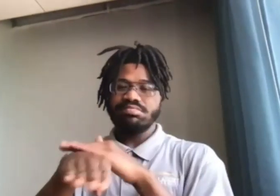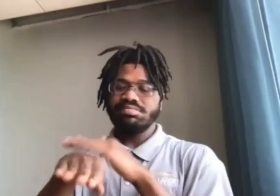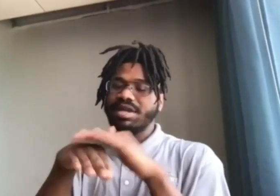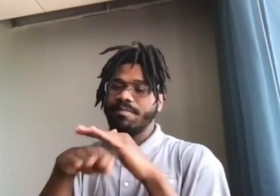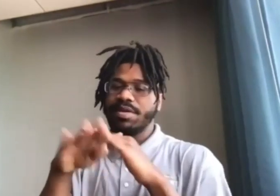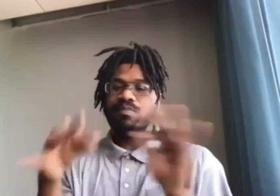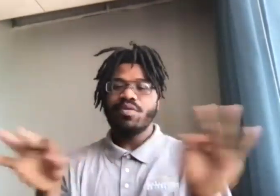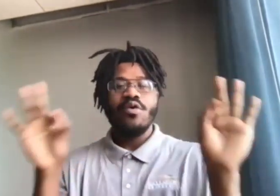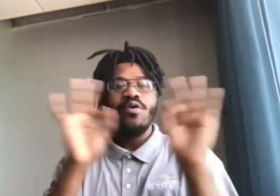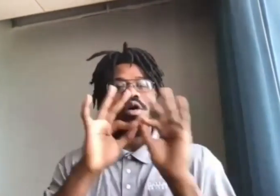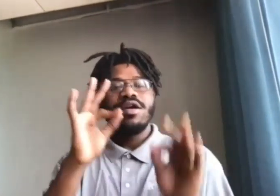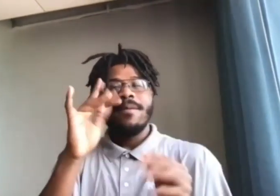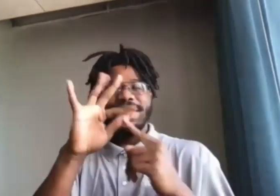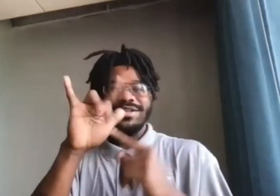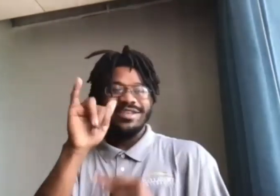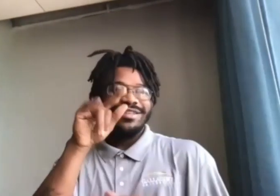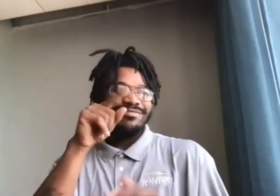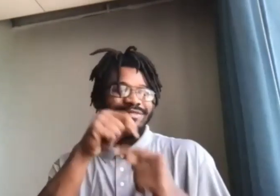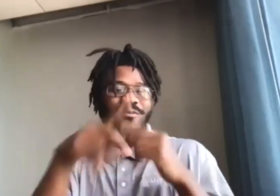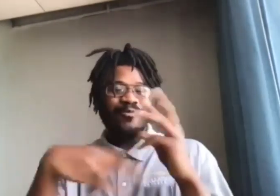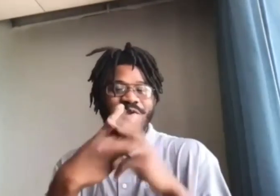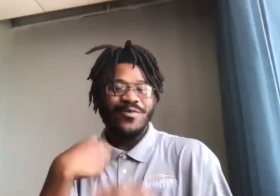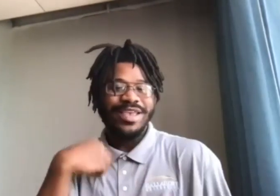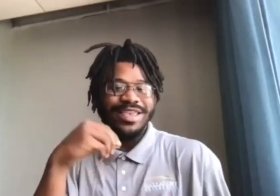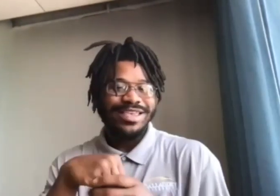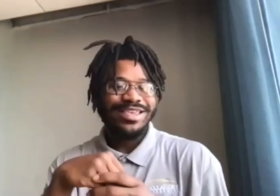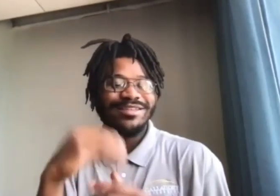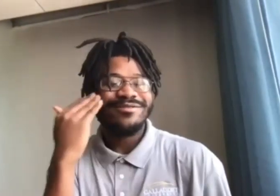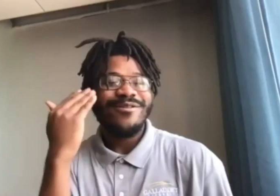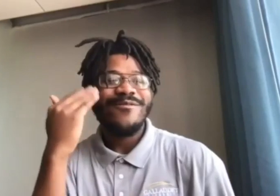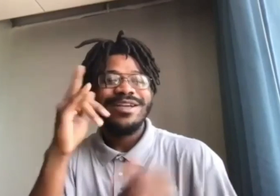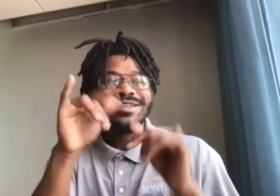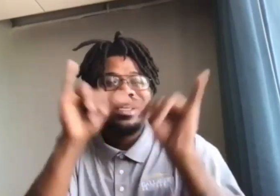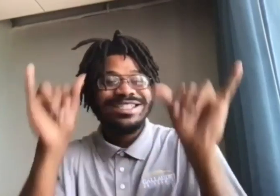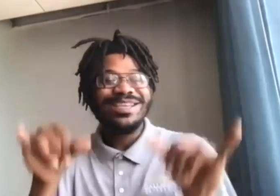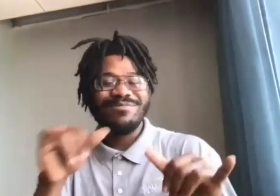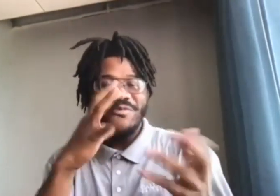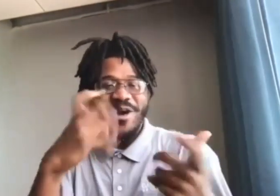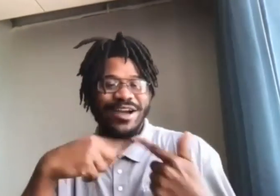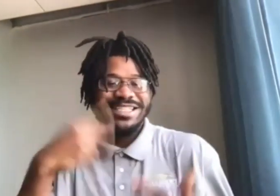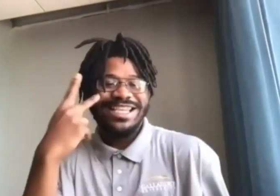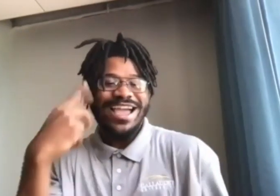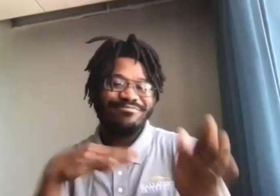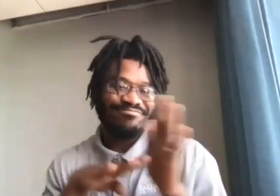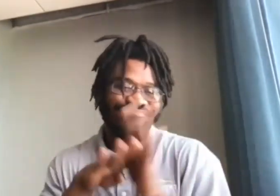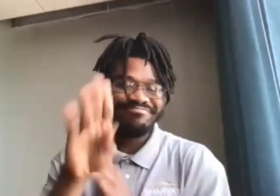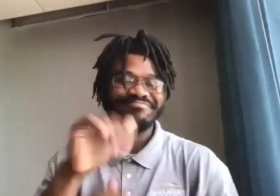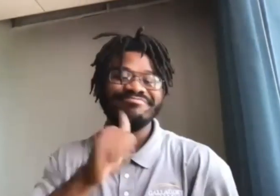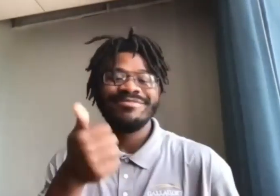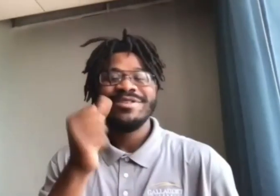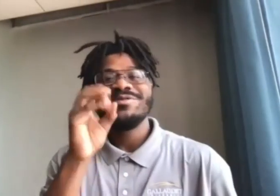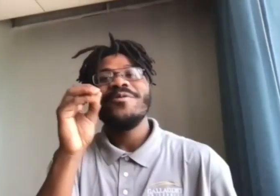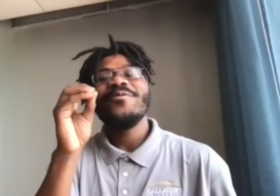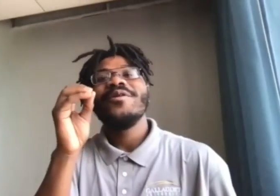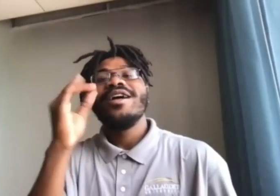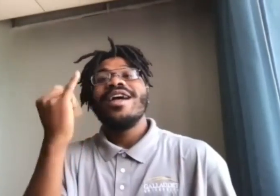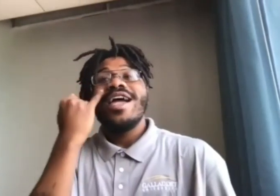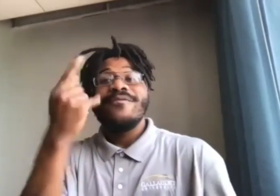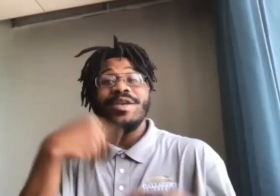I would say providing access because that's critical. In the world that we live in, you want to see those